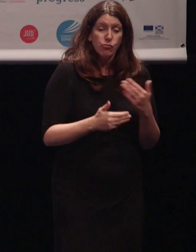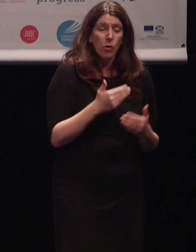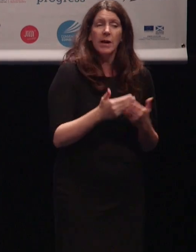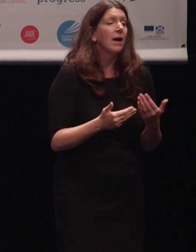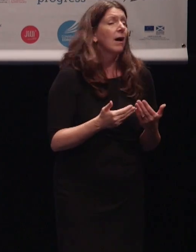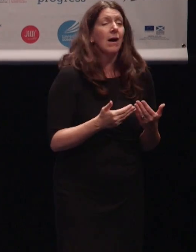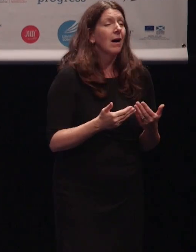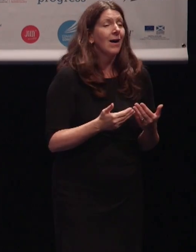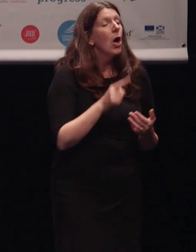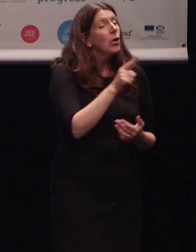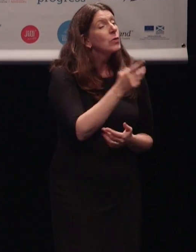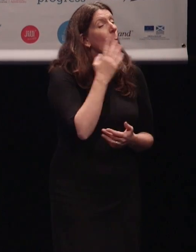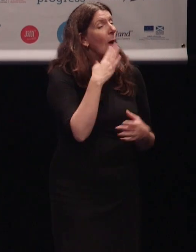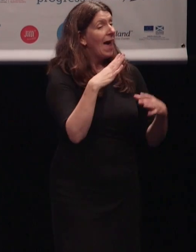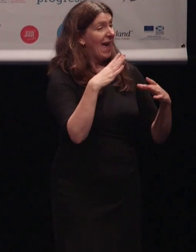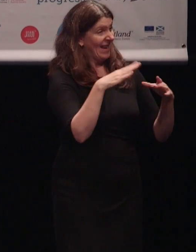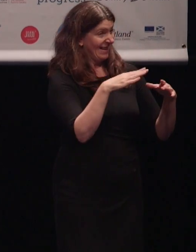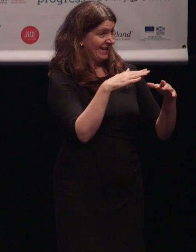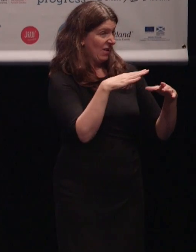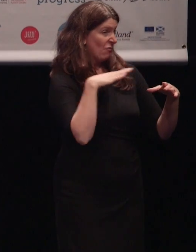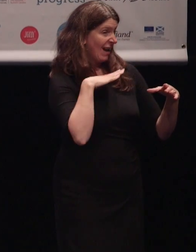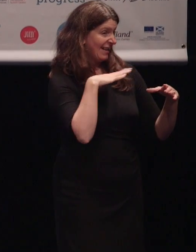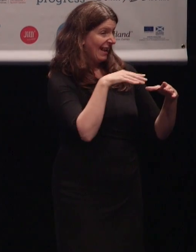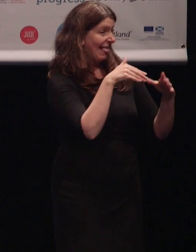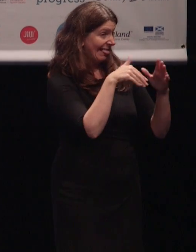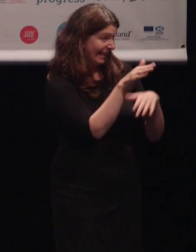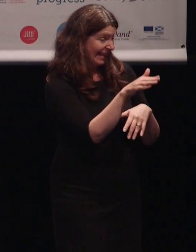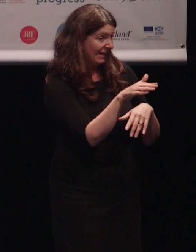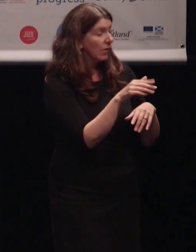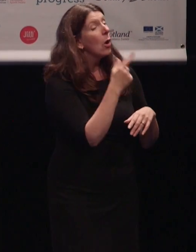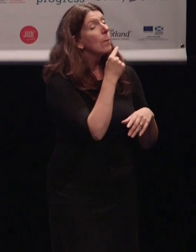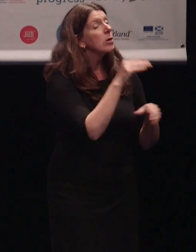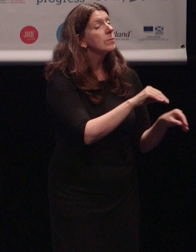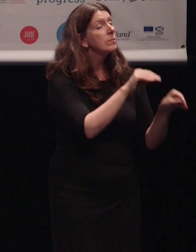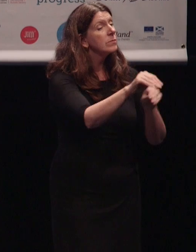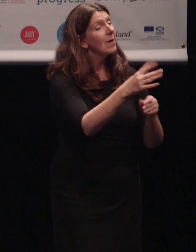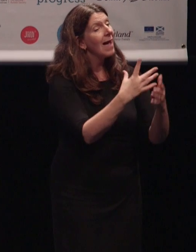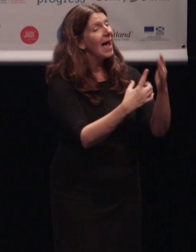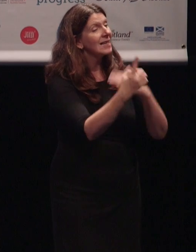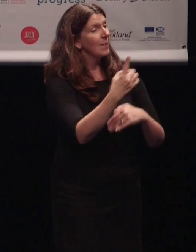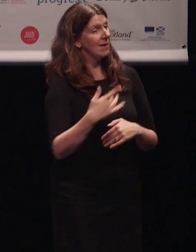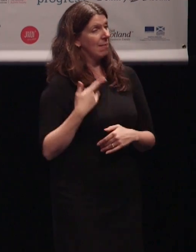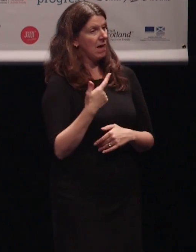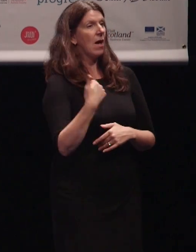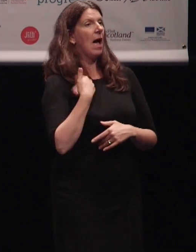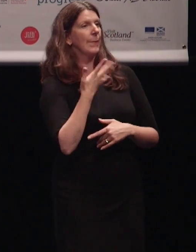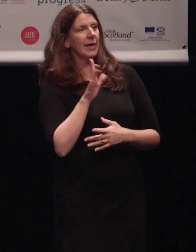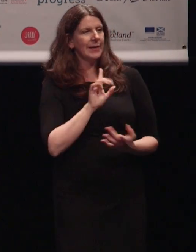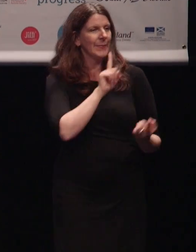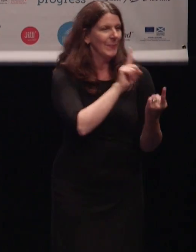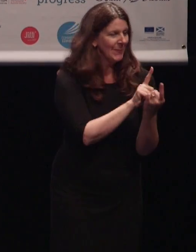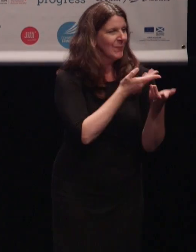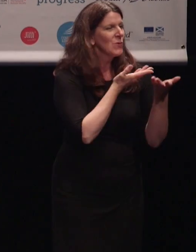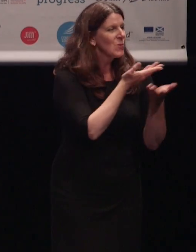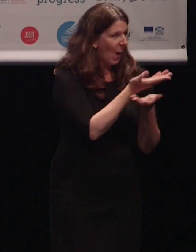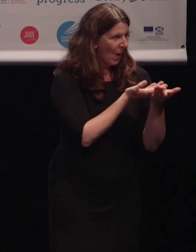leaving that setting, actually positively to live more independently, I had a talk with him because I knew him, and